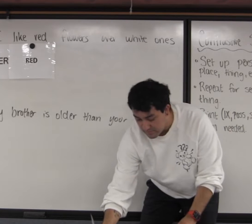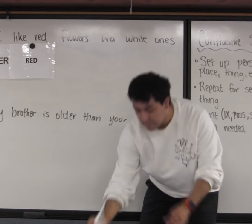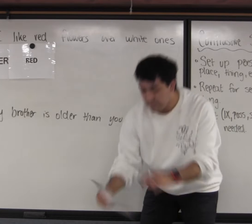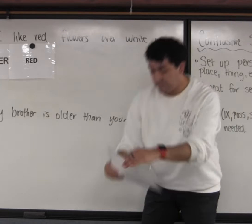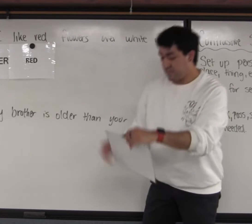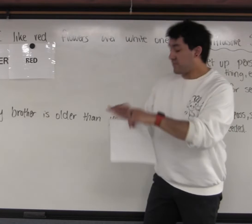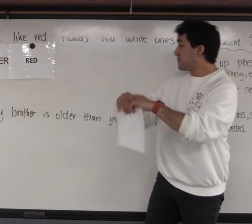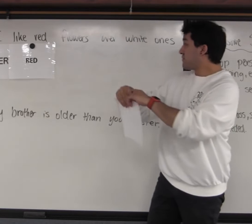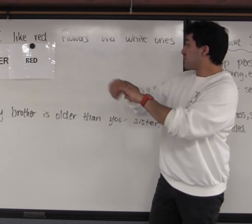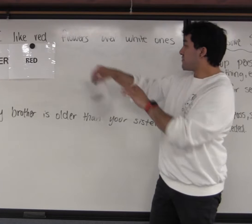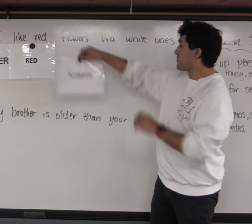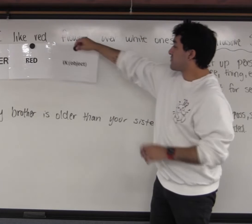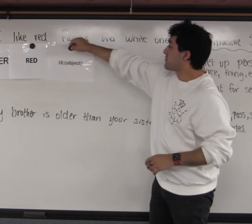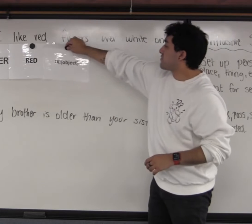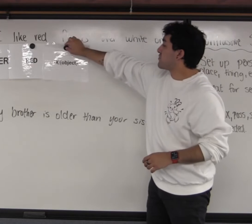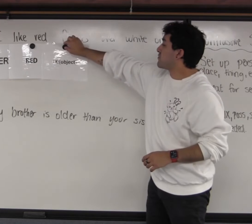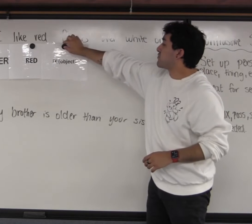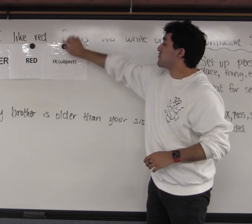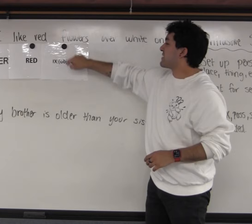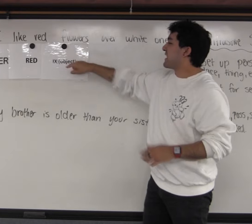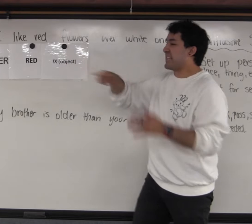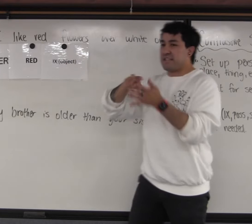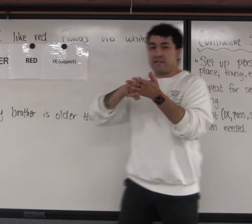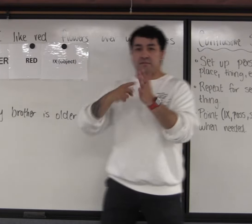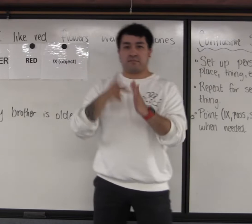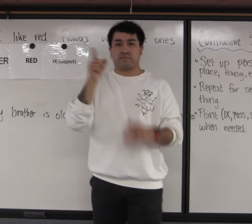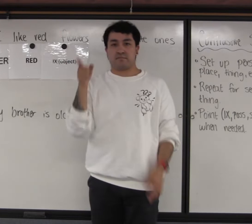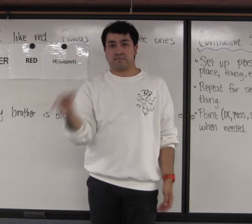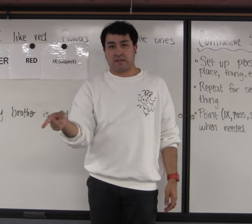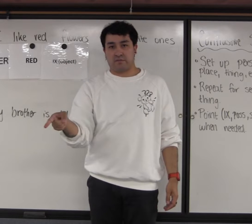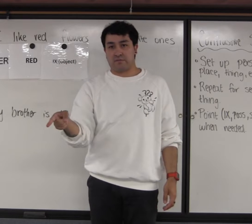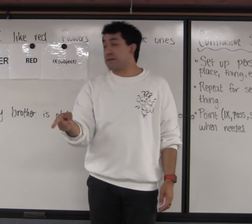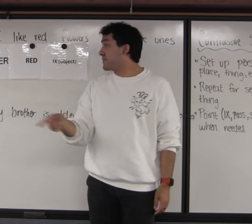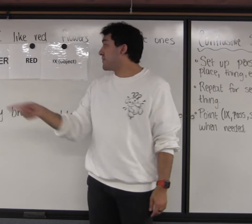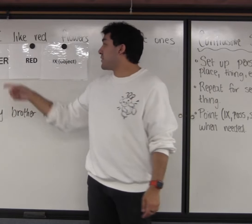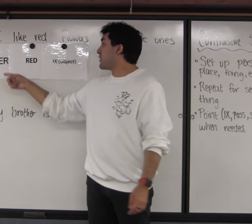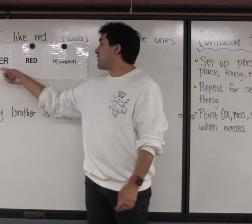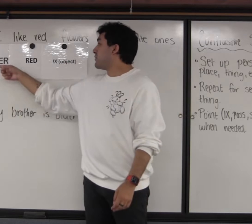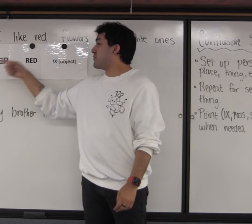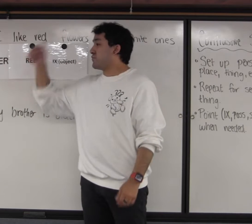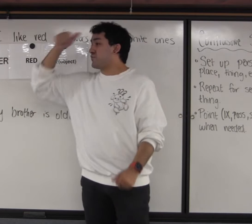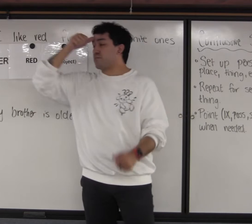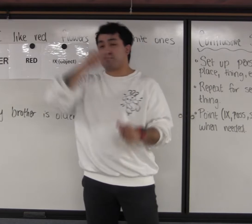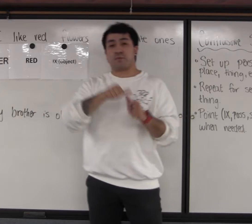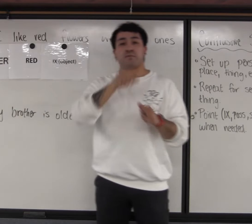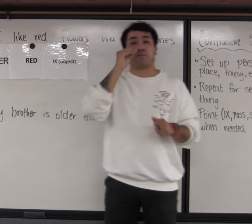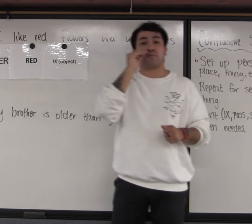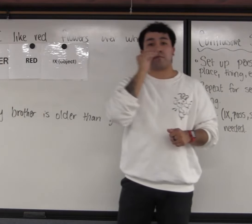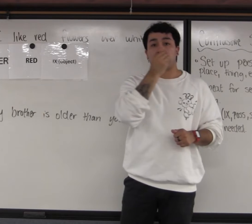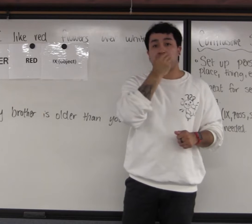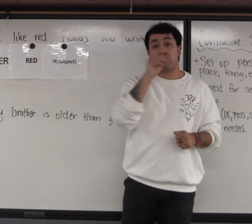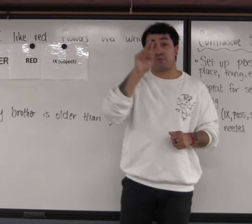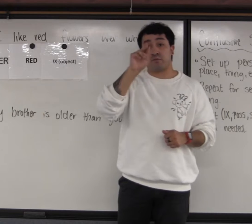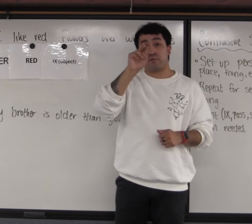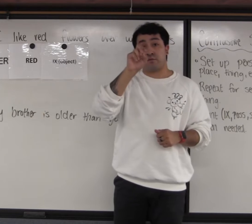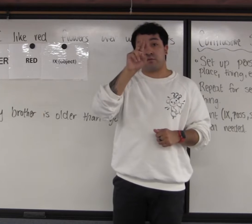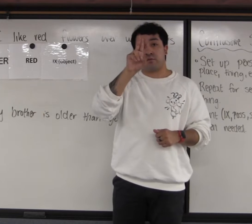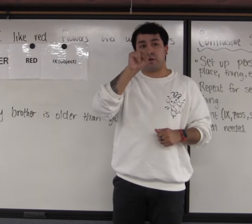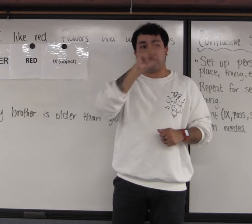somewhere, so go watch that. And then set it up. So flower. So remember, versus